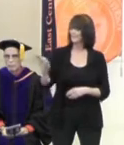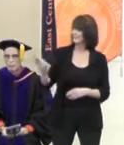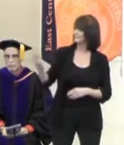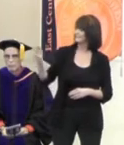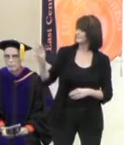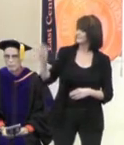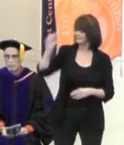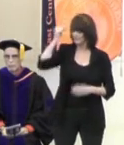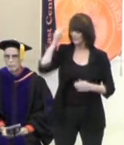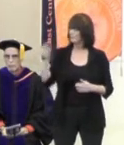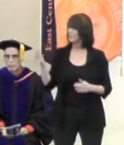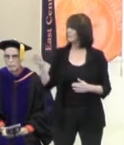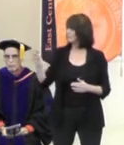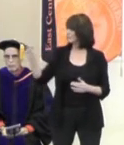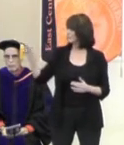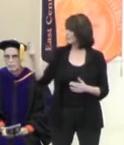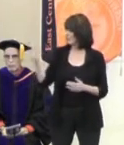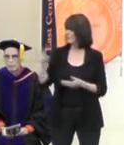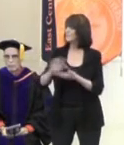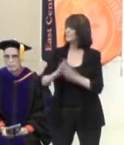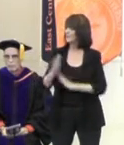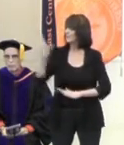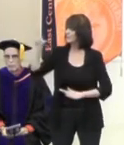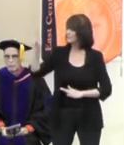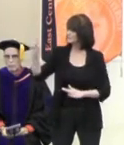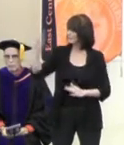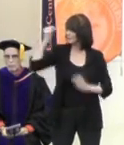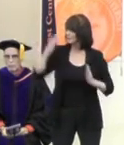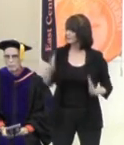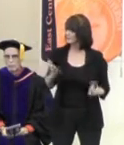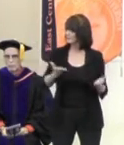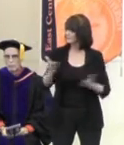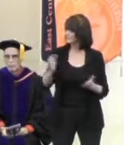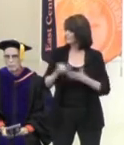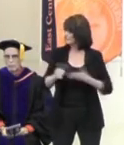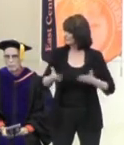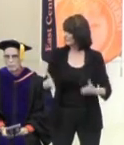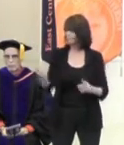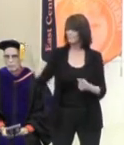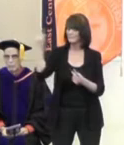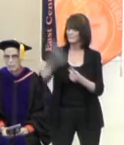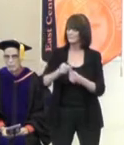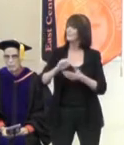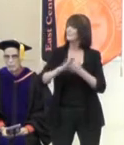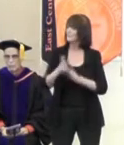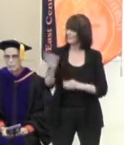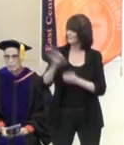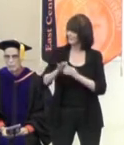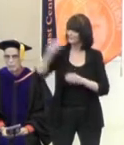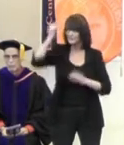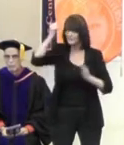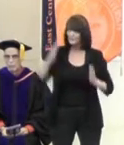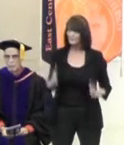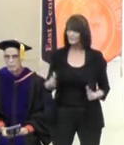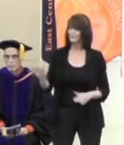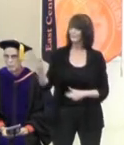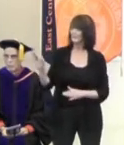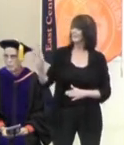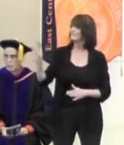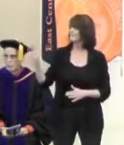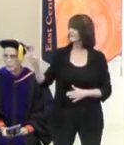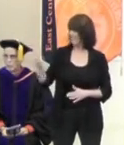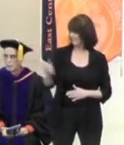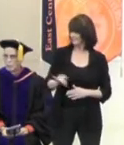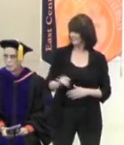1966, Governor Nigh was elected lieutenant governor and served in that capacity until being elected governor in